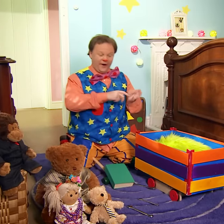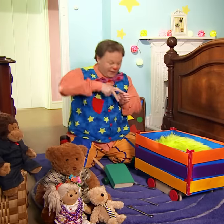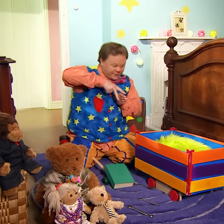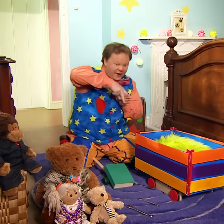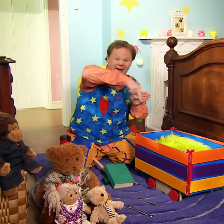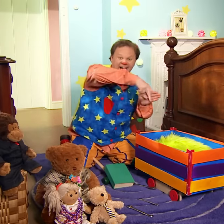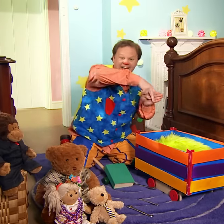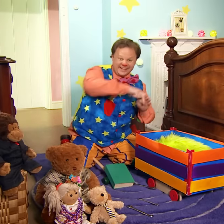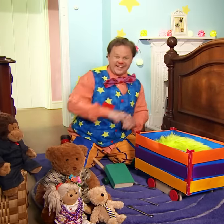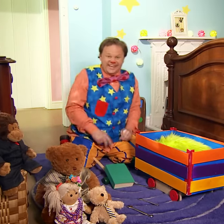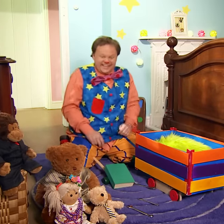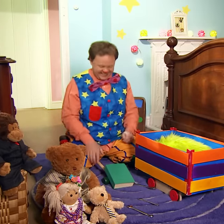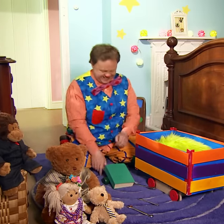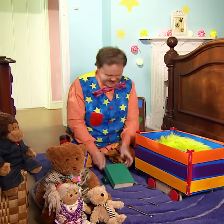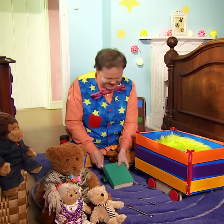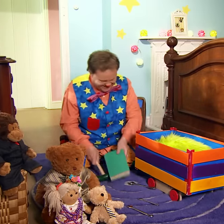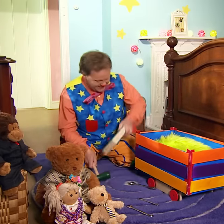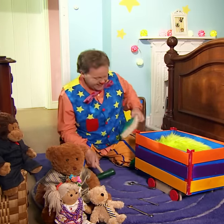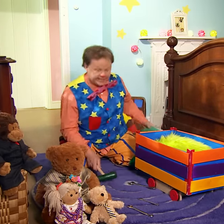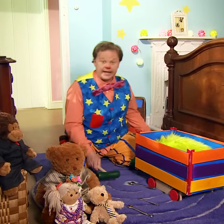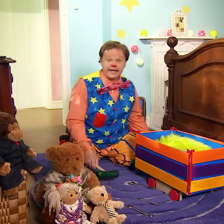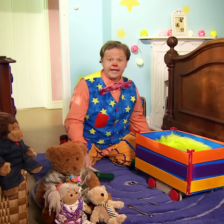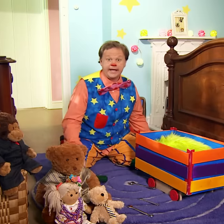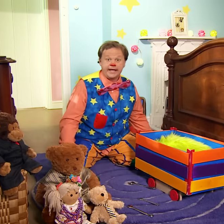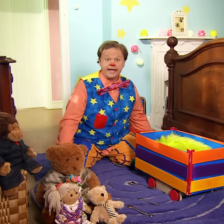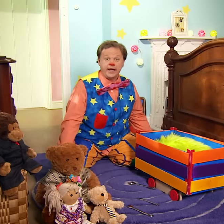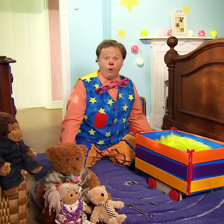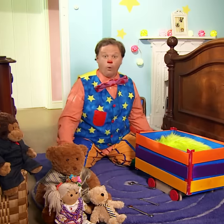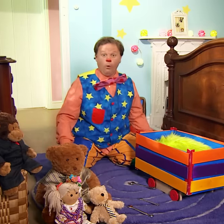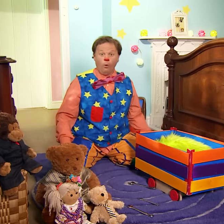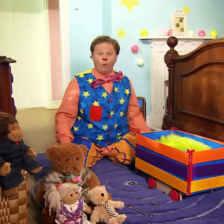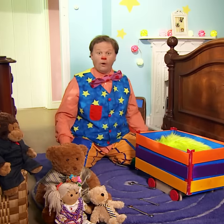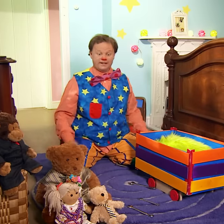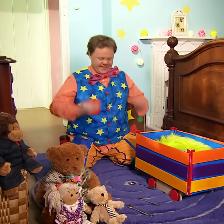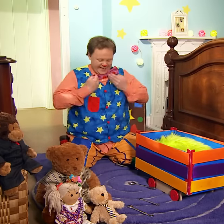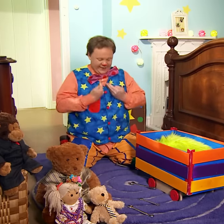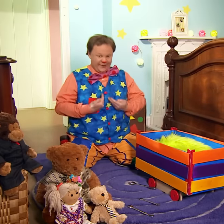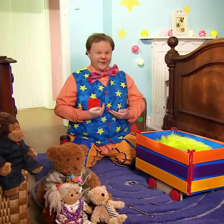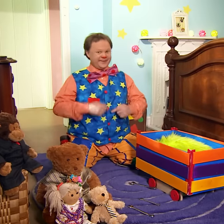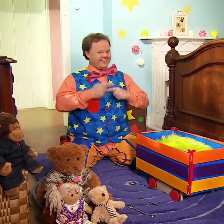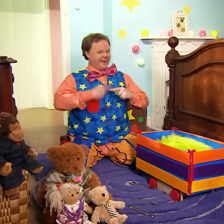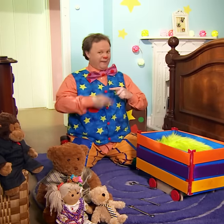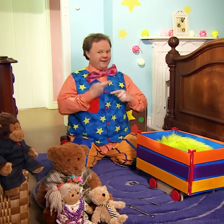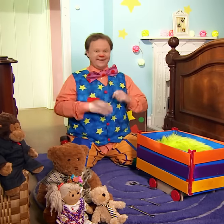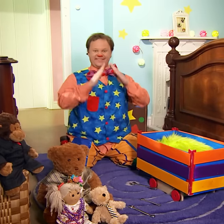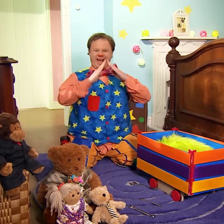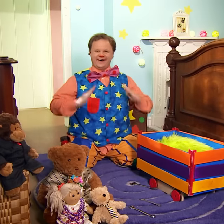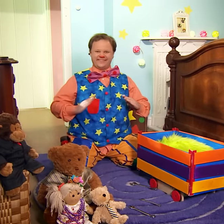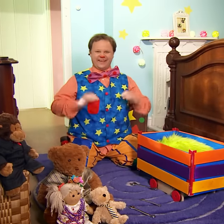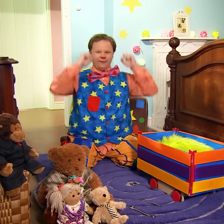a ride! Where are you taking them, Mr. Tumble? Oh, to Lord Tumble's house!